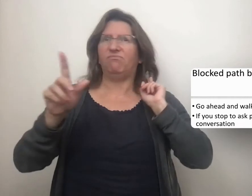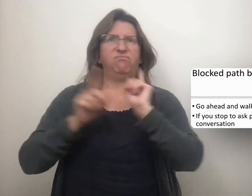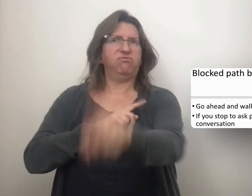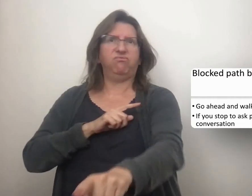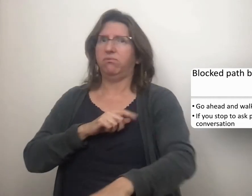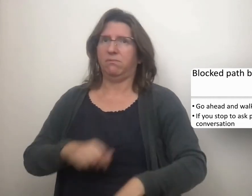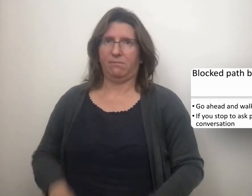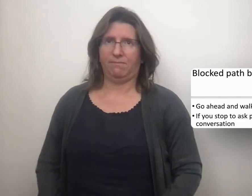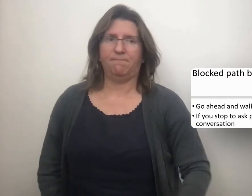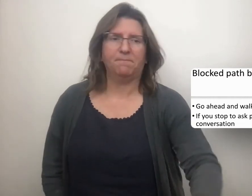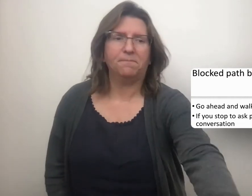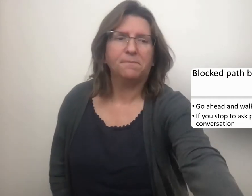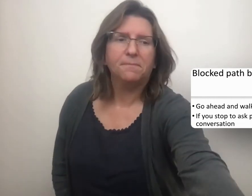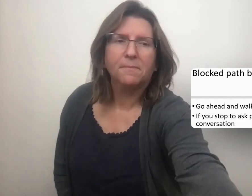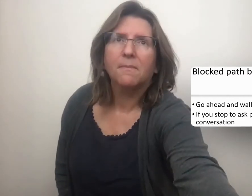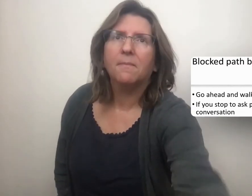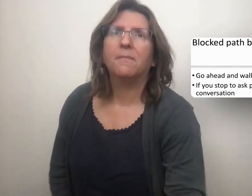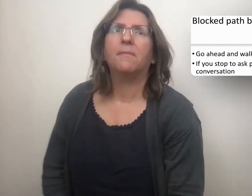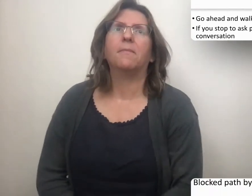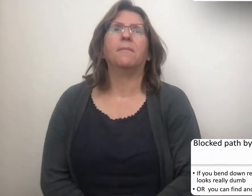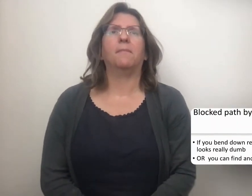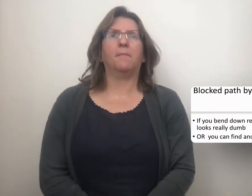excuse yourself to pass through, that's more disruptive.